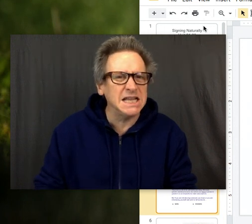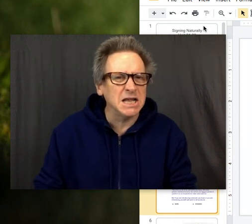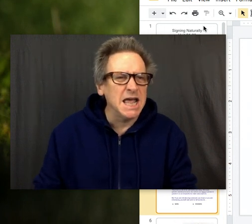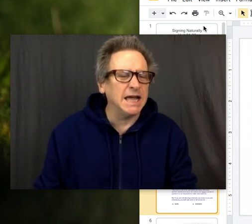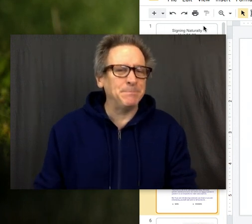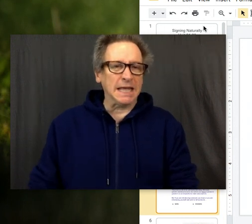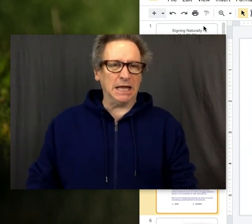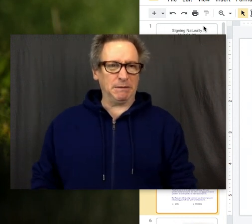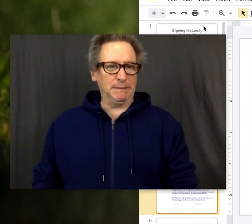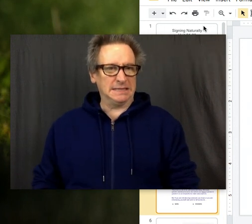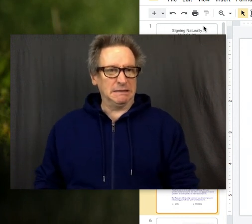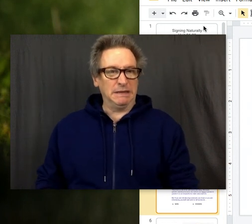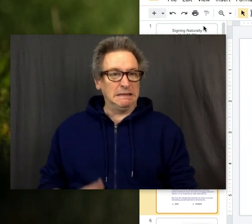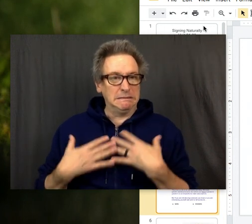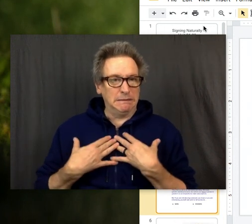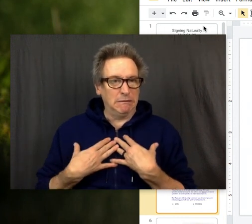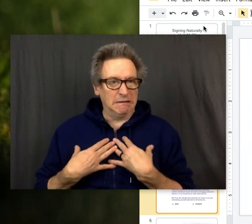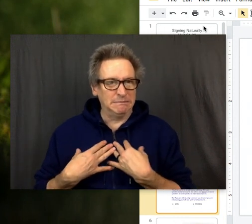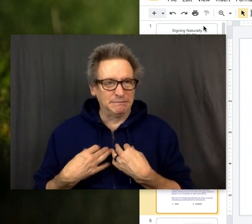things that hearing people tend to be